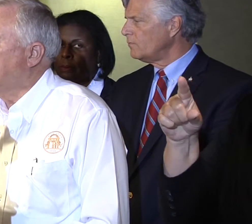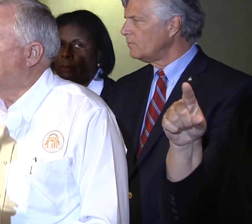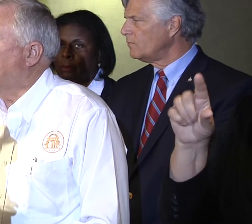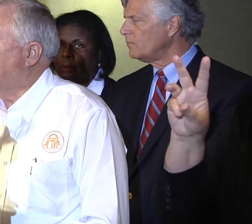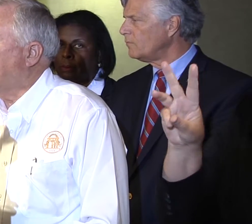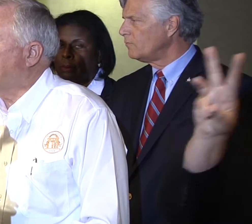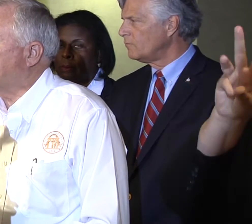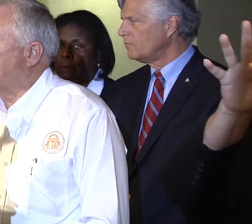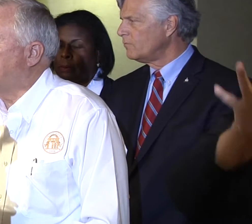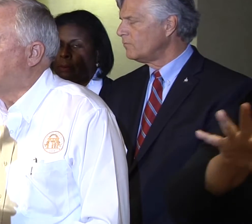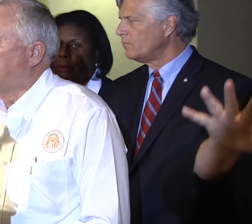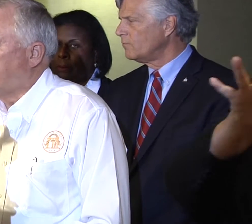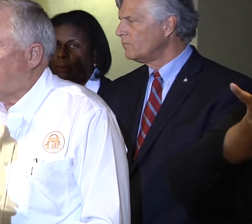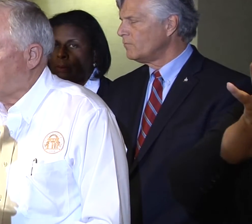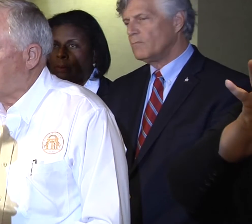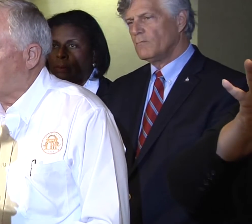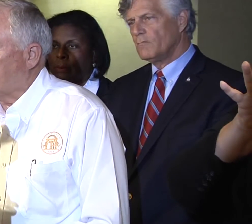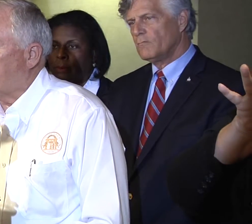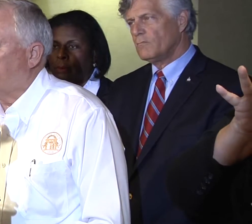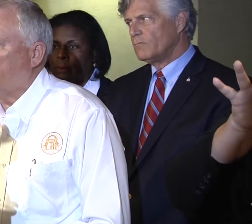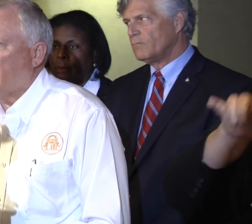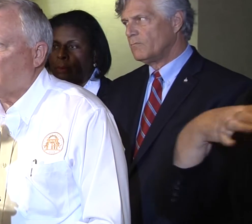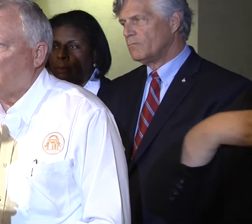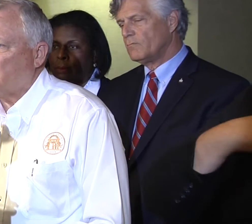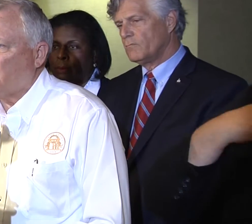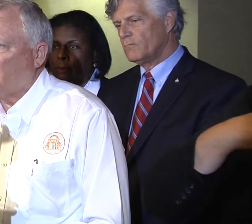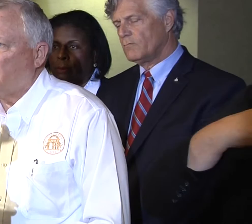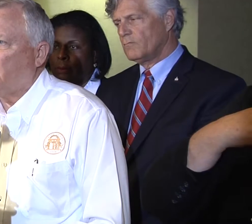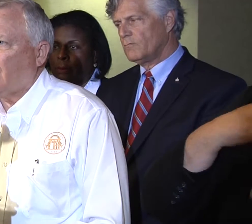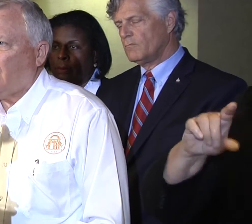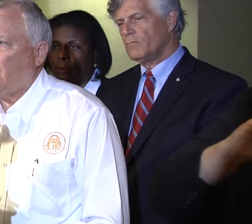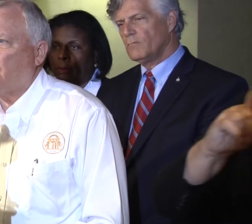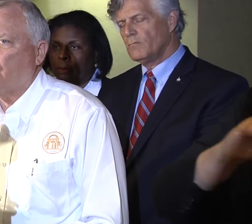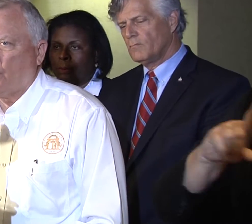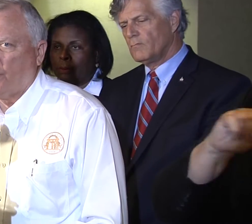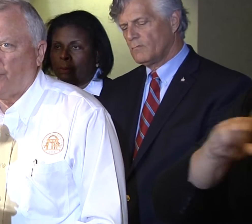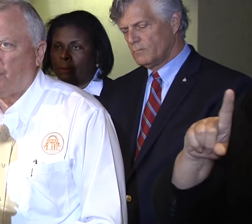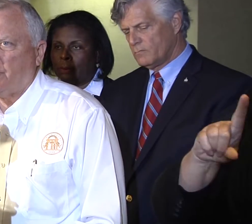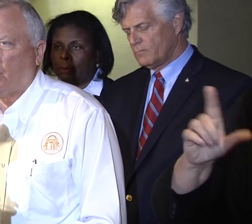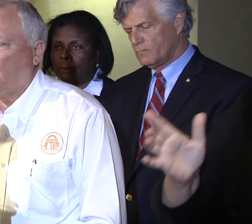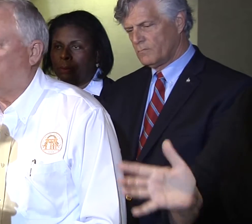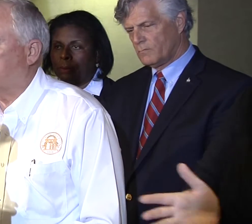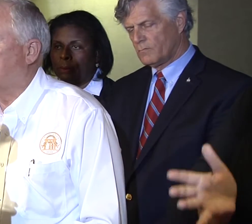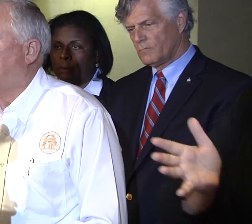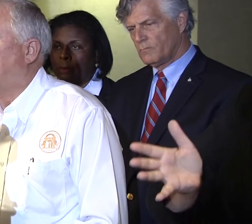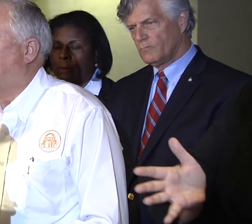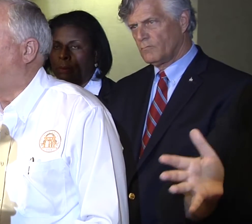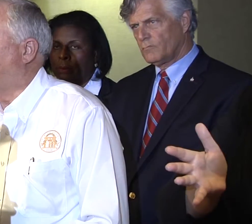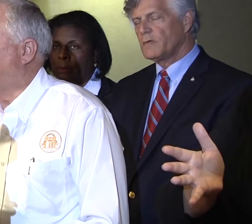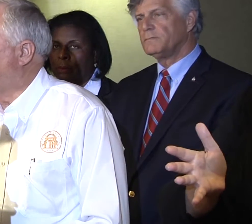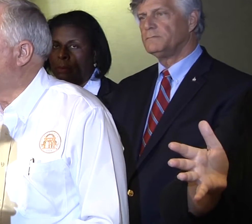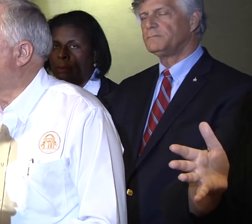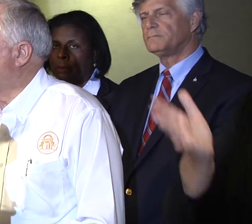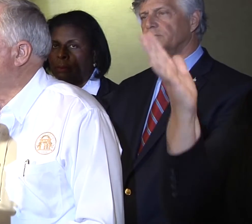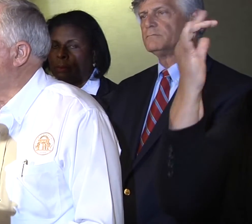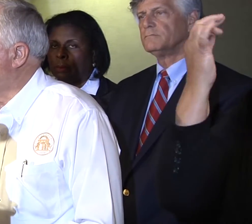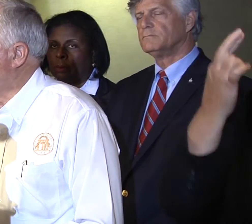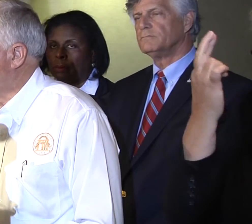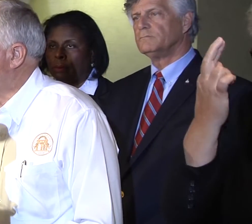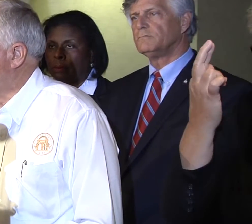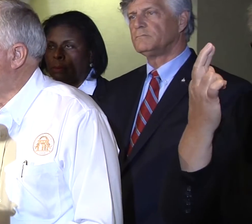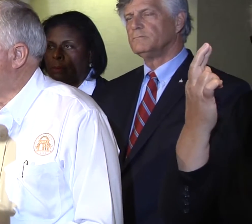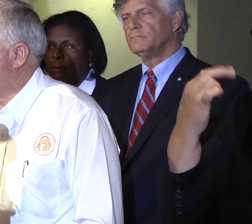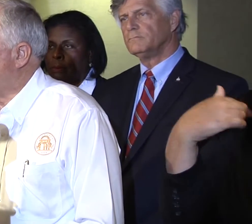that, as a voluntary evacuation area, but highly encouraged because of the information